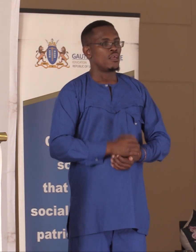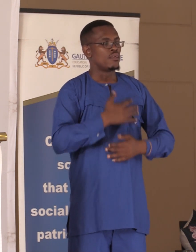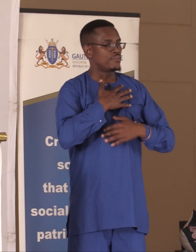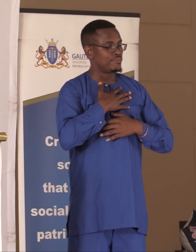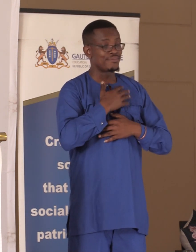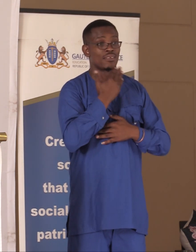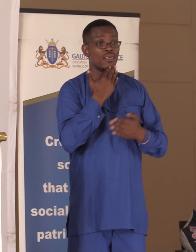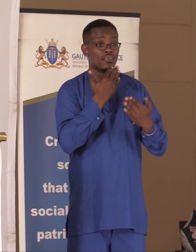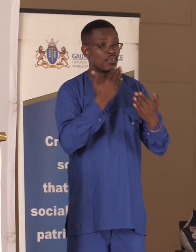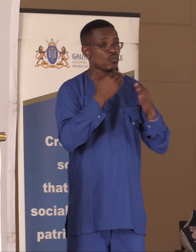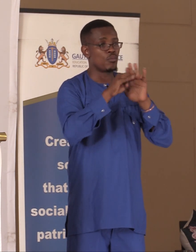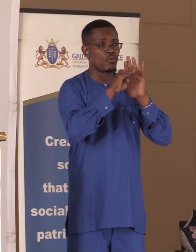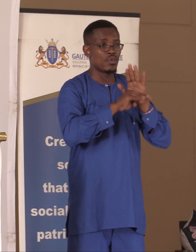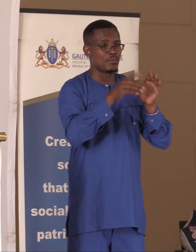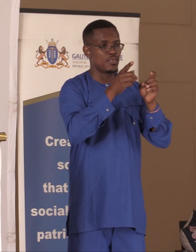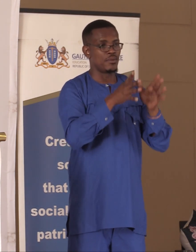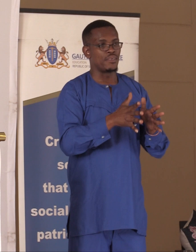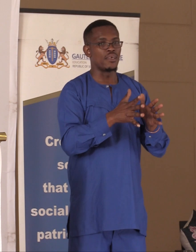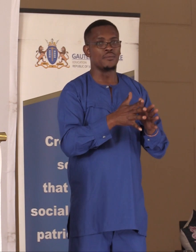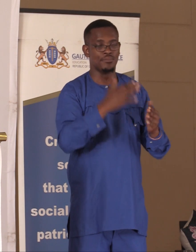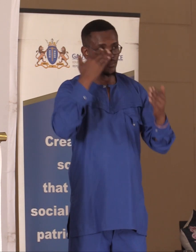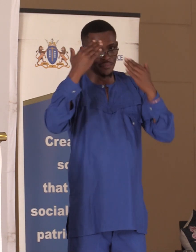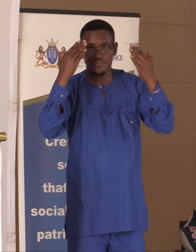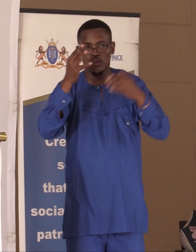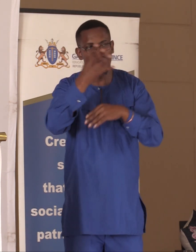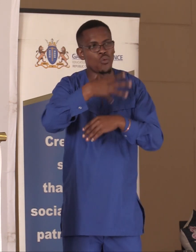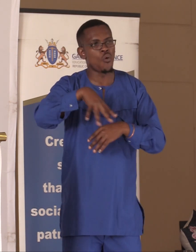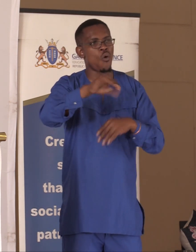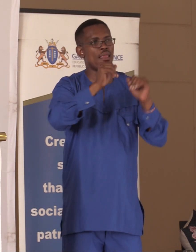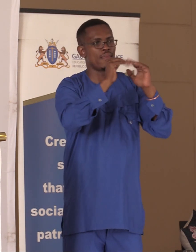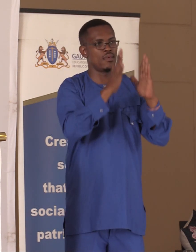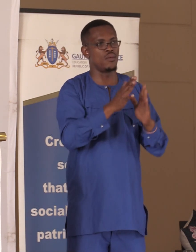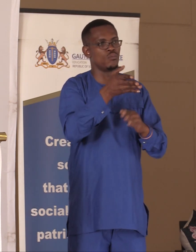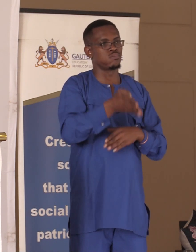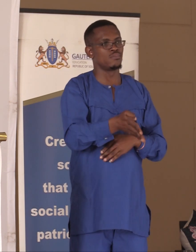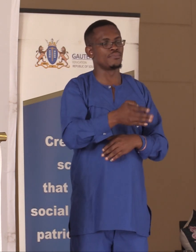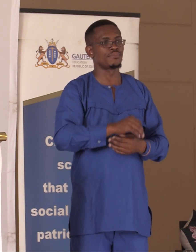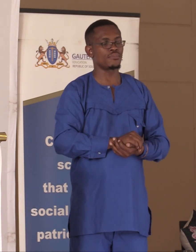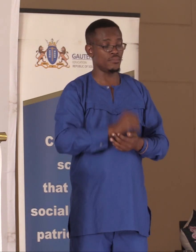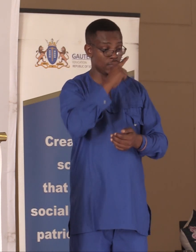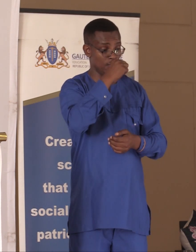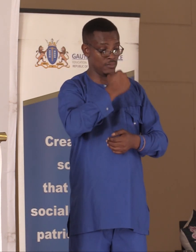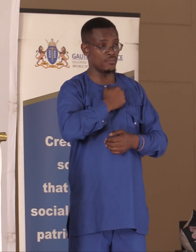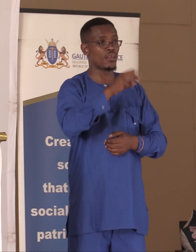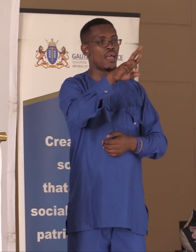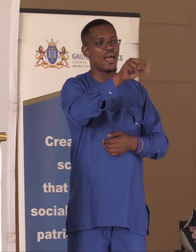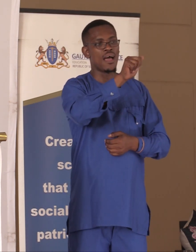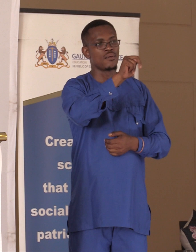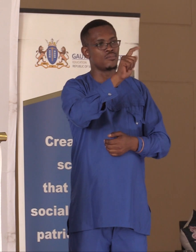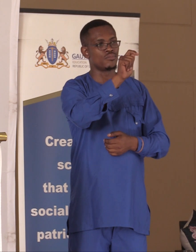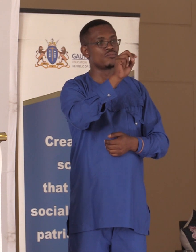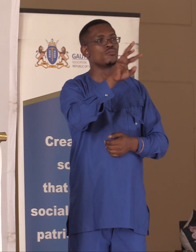Thank you, Program Director, and greetings to everyone in the house. My name is Rantwa